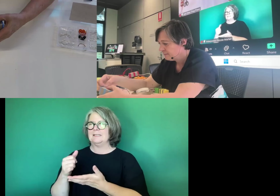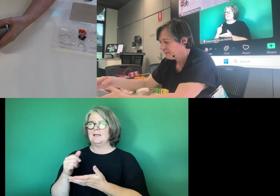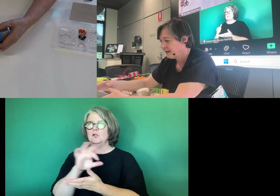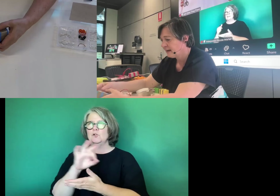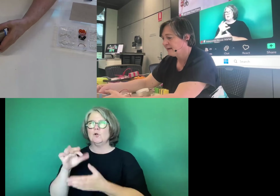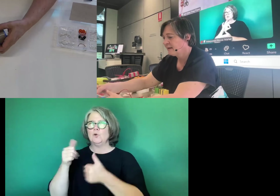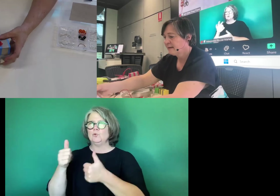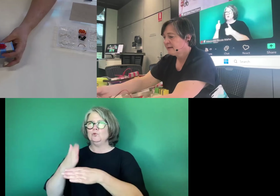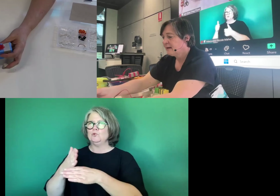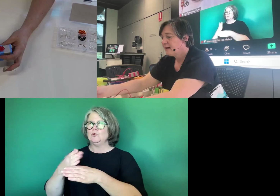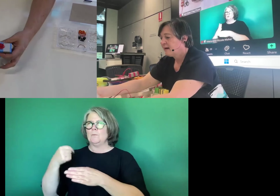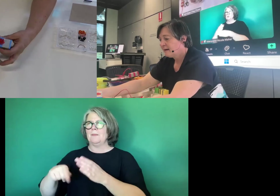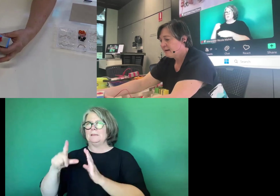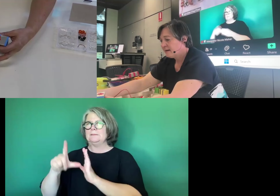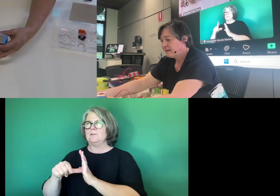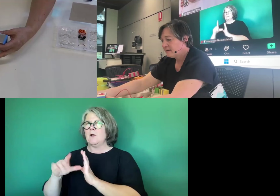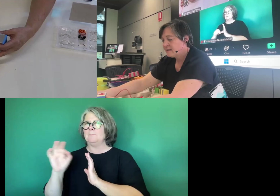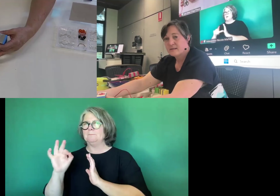there we go. Okay.